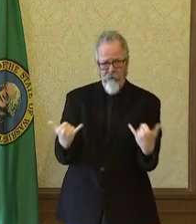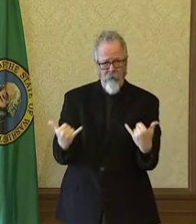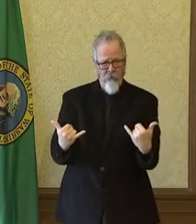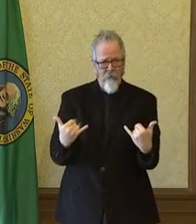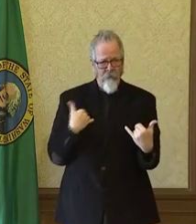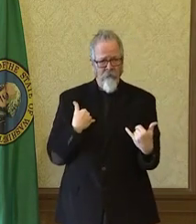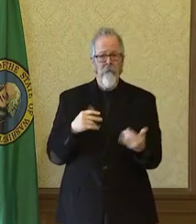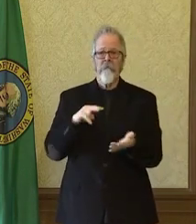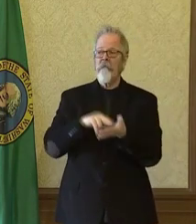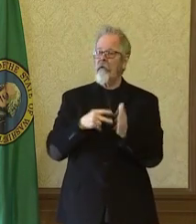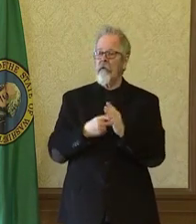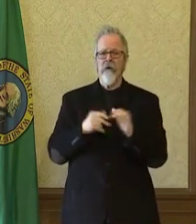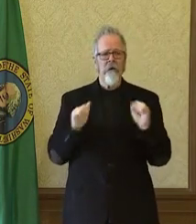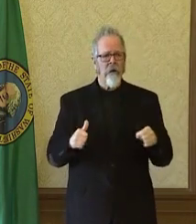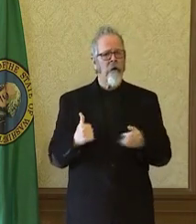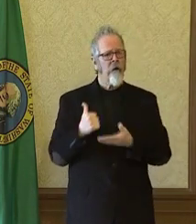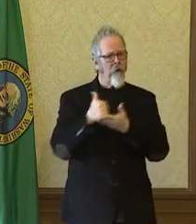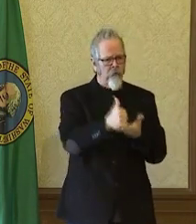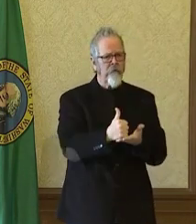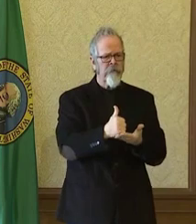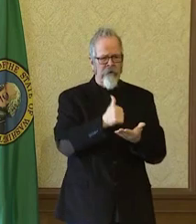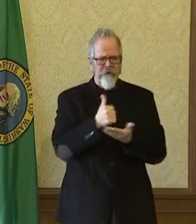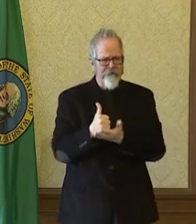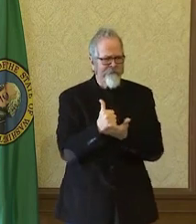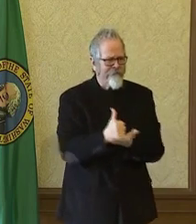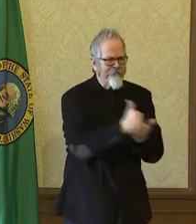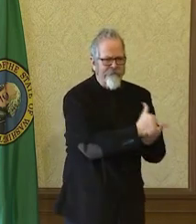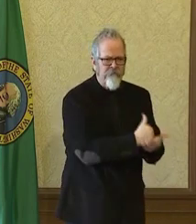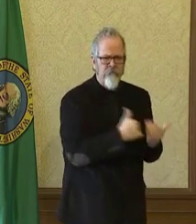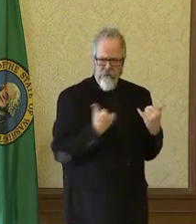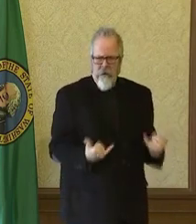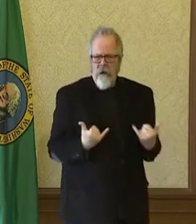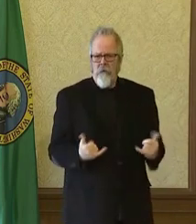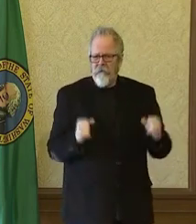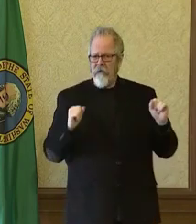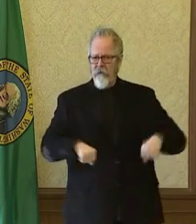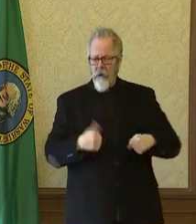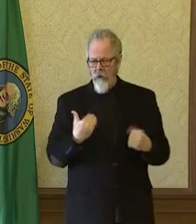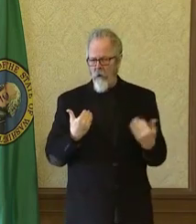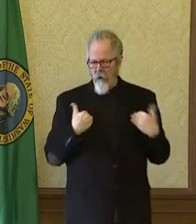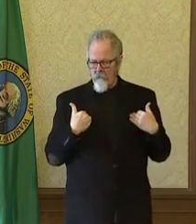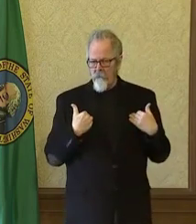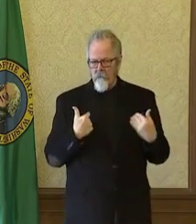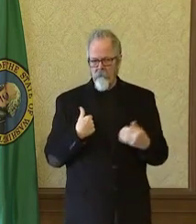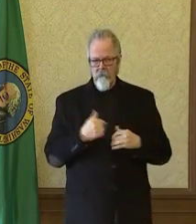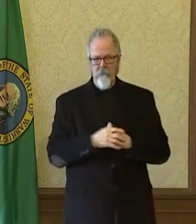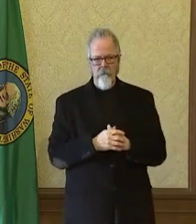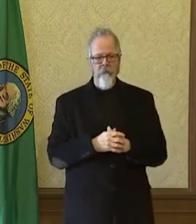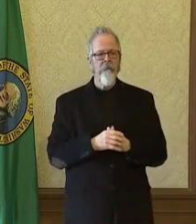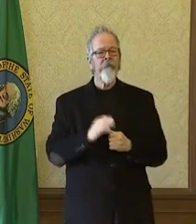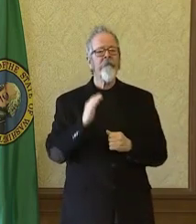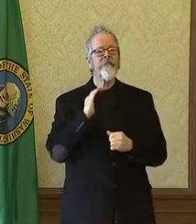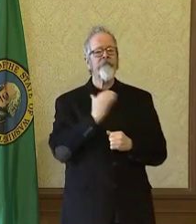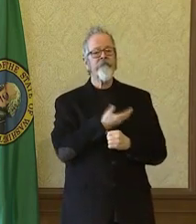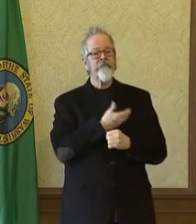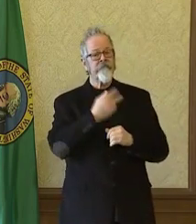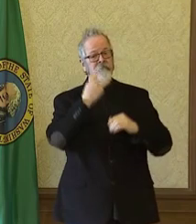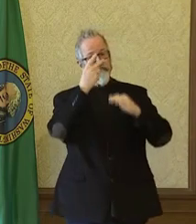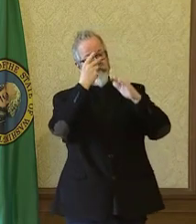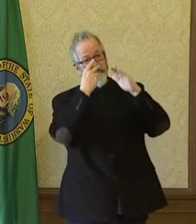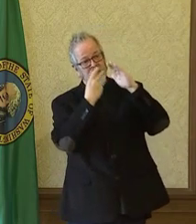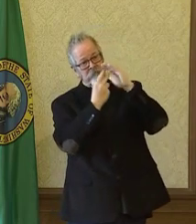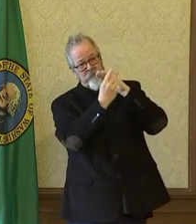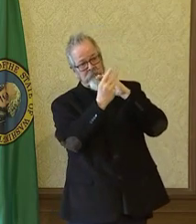this economic crisis will end as a superficial wound rather than a fatal blow, affecting all of us for years to